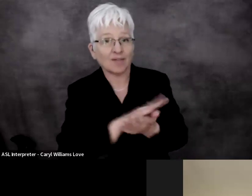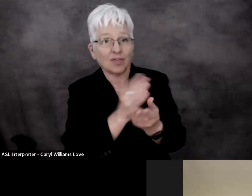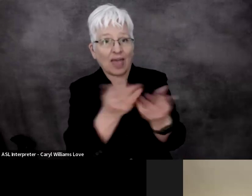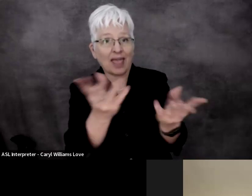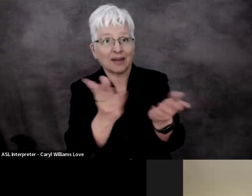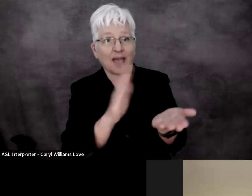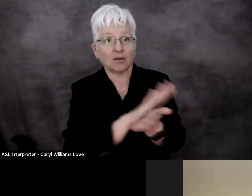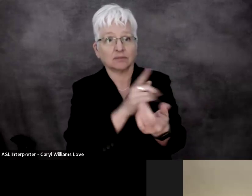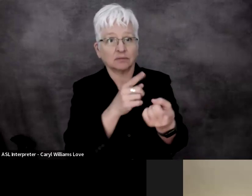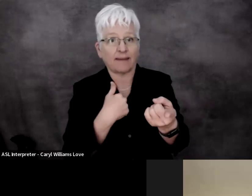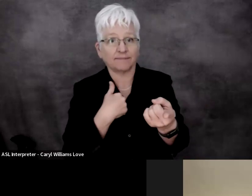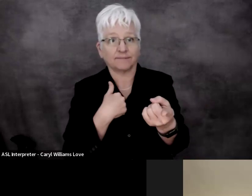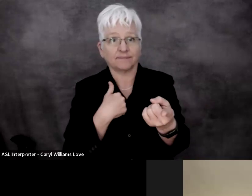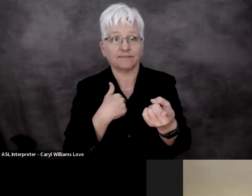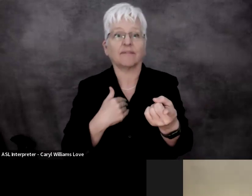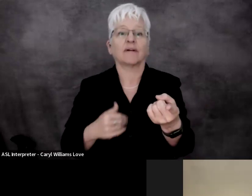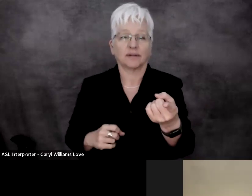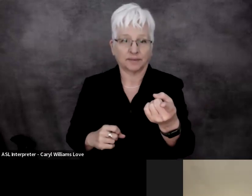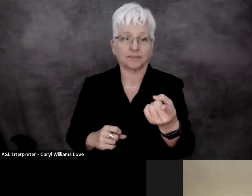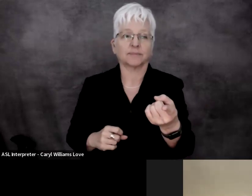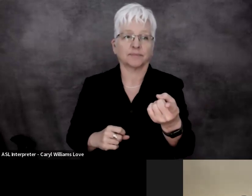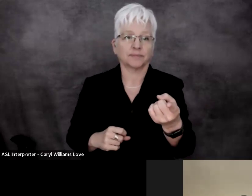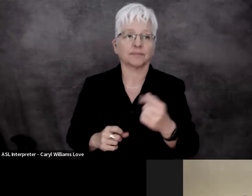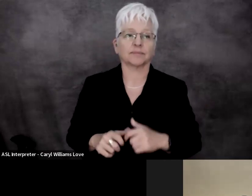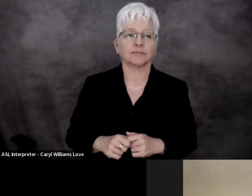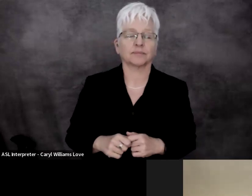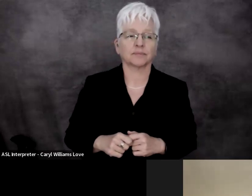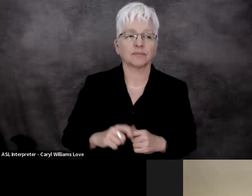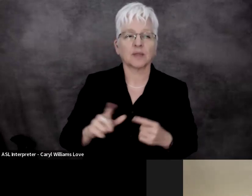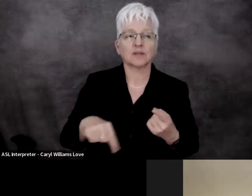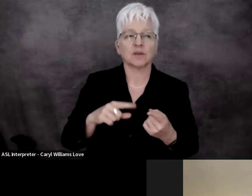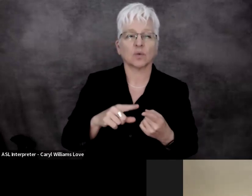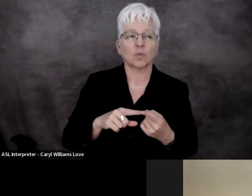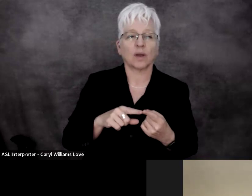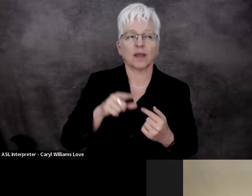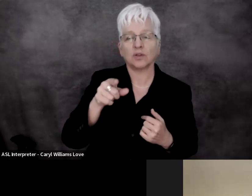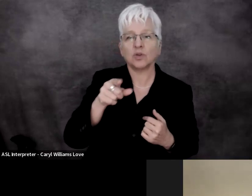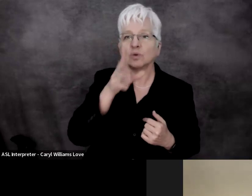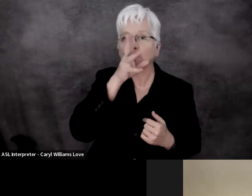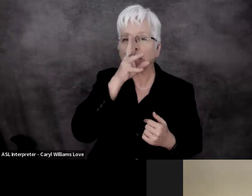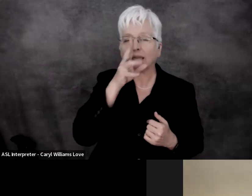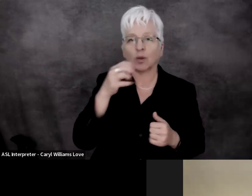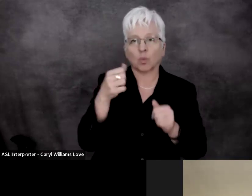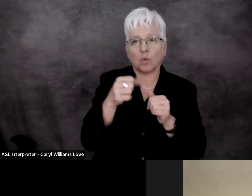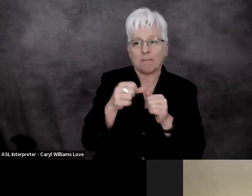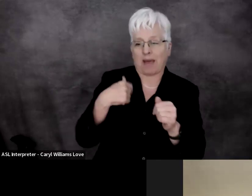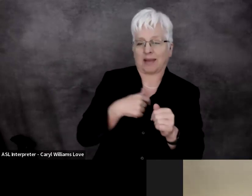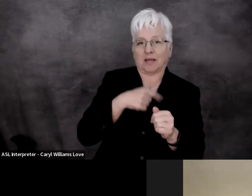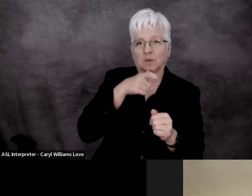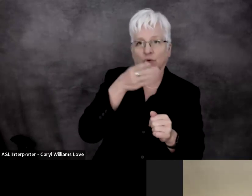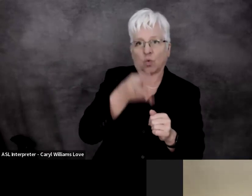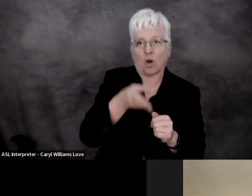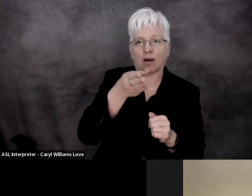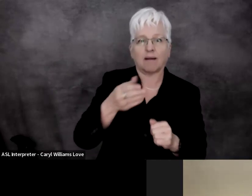should have gotten their panelist bios. But panelists, when you speak today, if you don't mind just reminding everybody who you are, that would be fantastic. on the handout, I'm